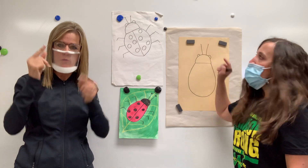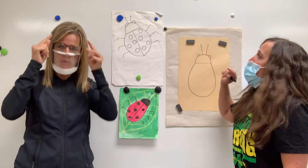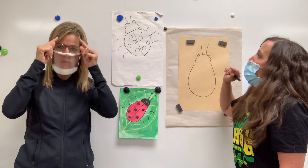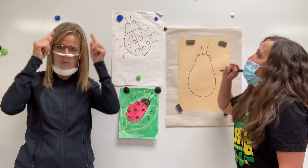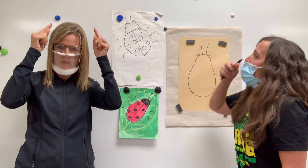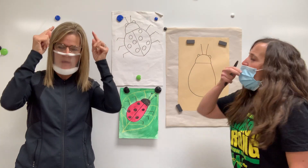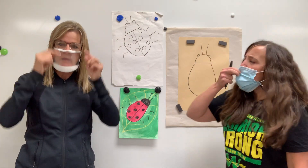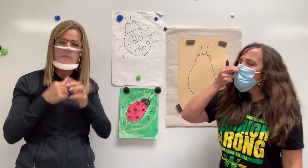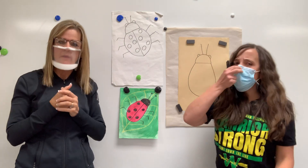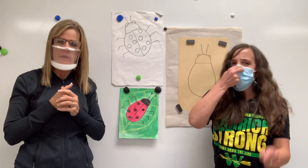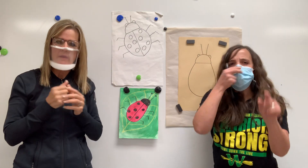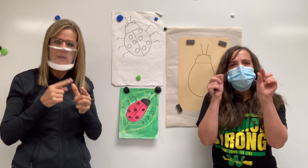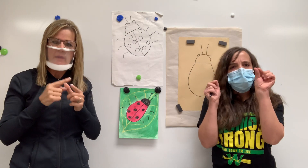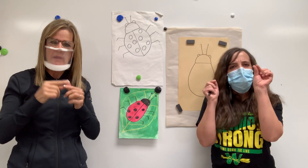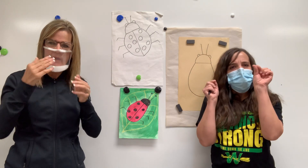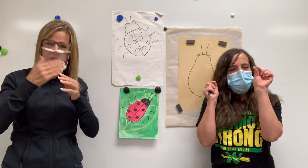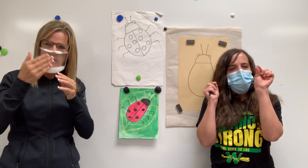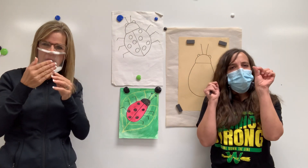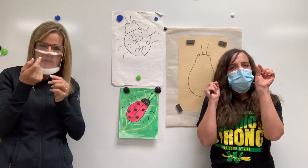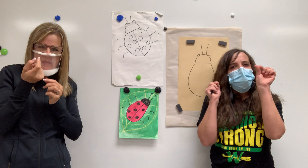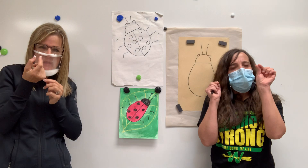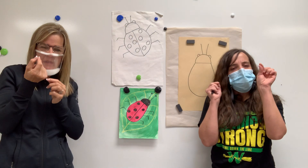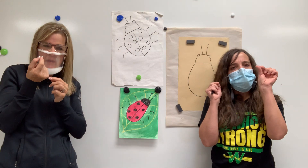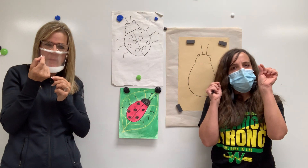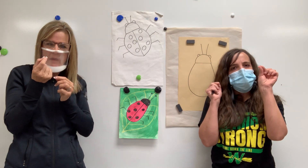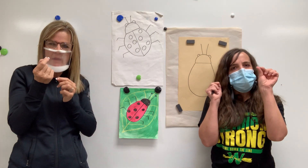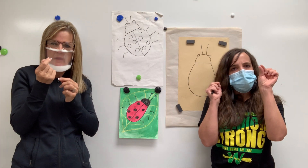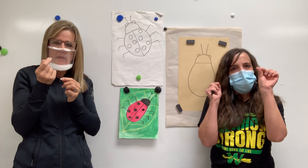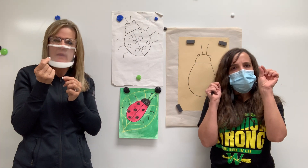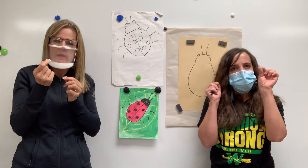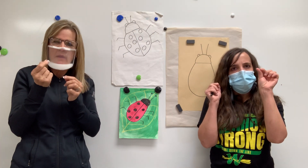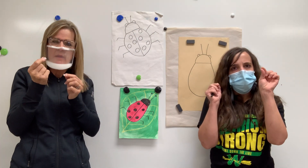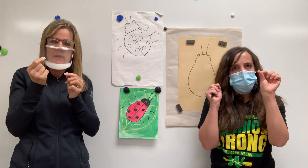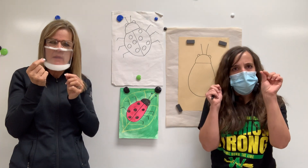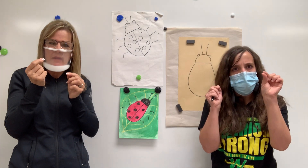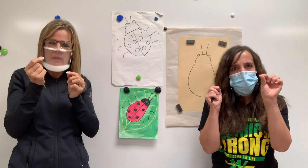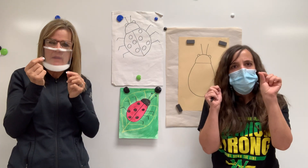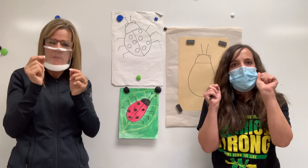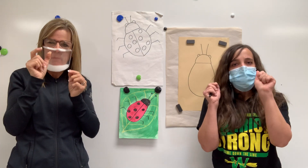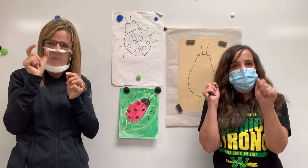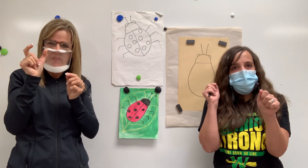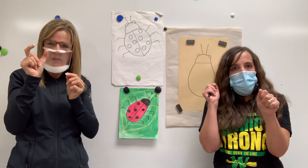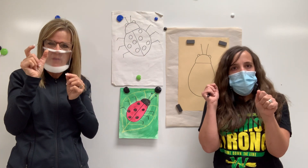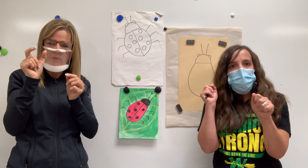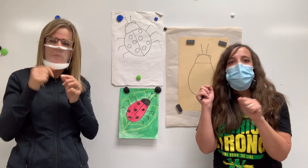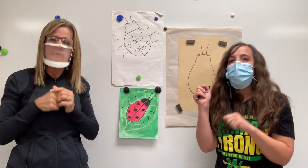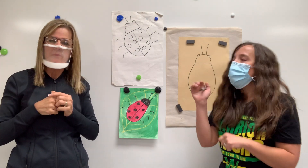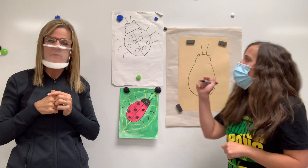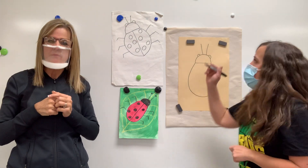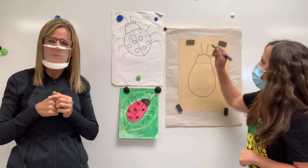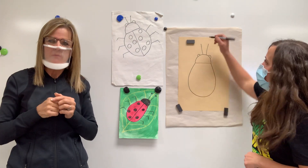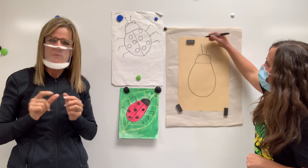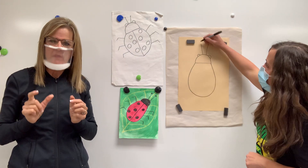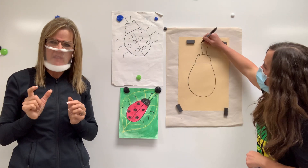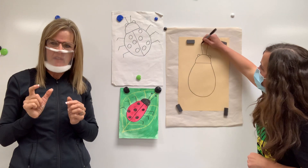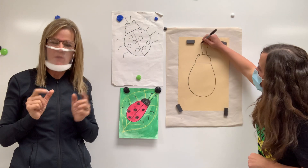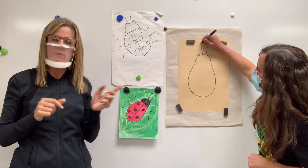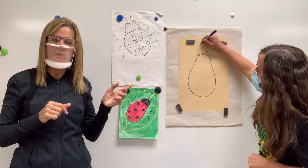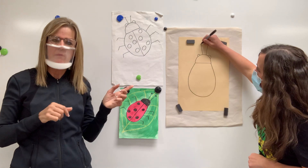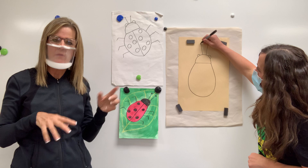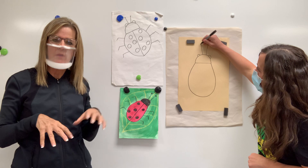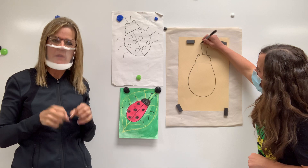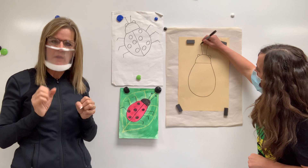lines. And then on the end, it's a little thicker. On the end of the antenna is a little thicker. So you're gonna take your